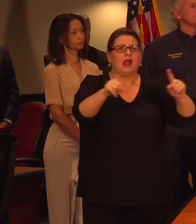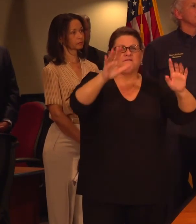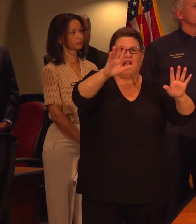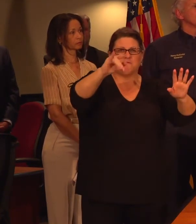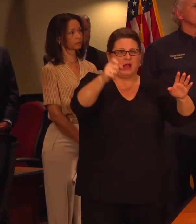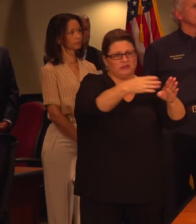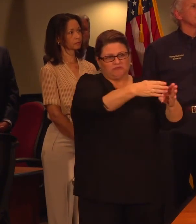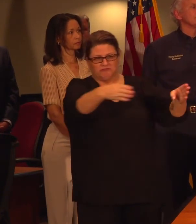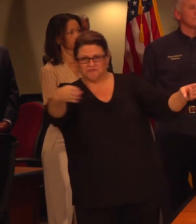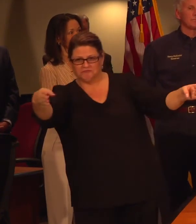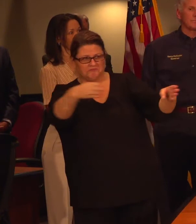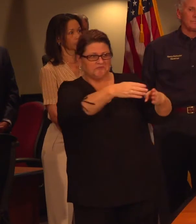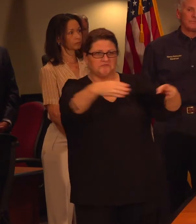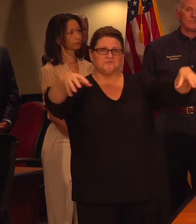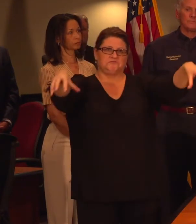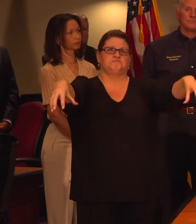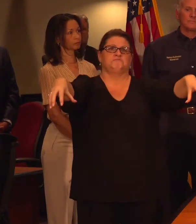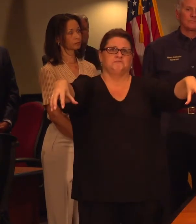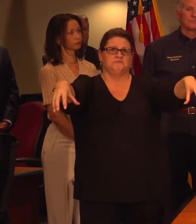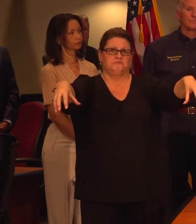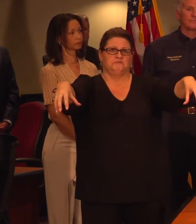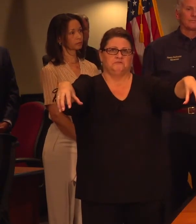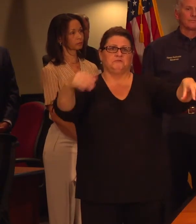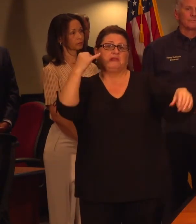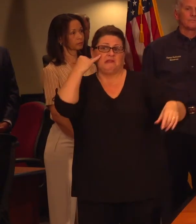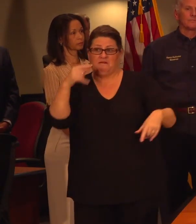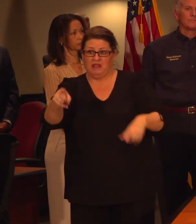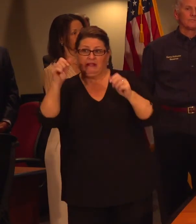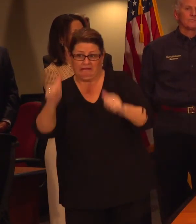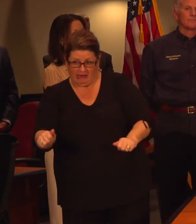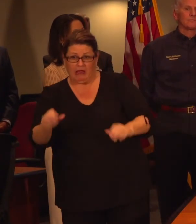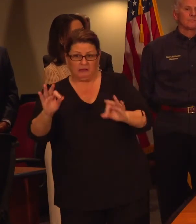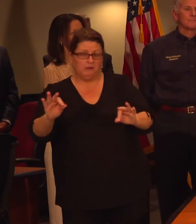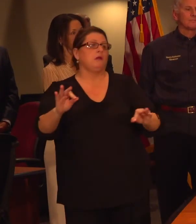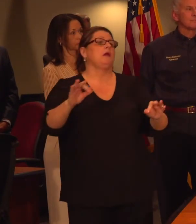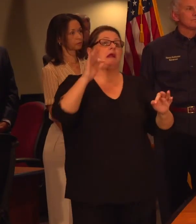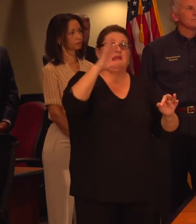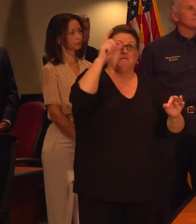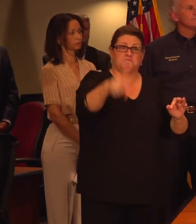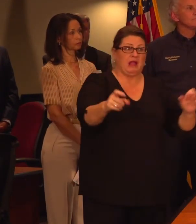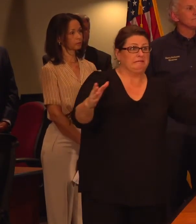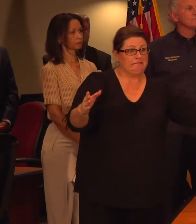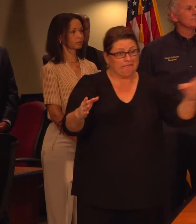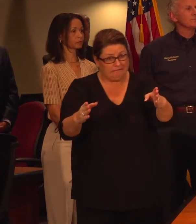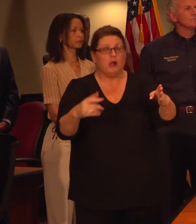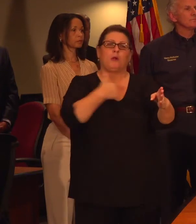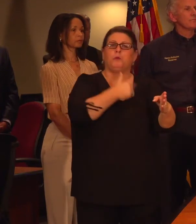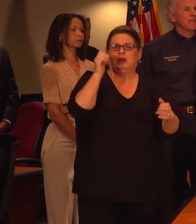the needs may exist and what the hospital is better capable of supporting, we will adjust our plan to suit those